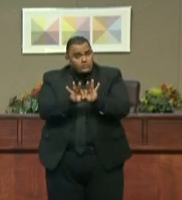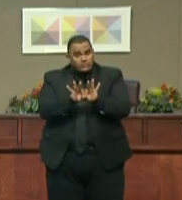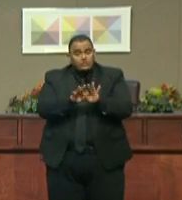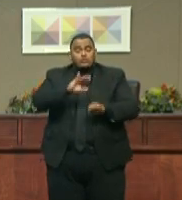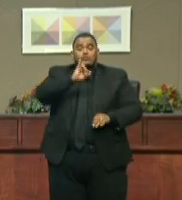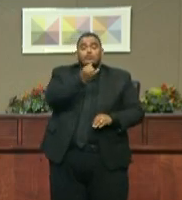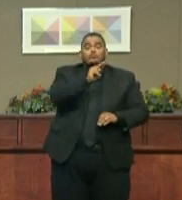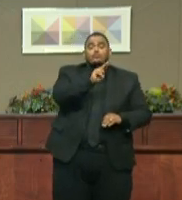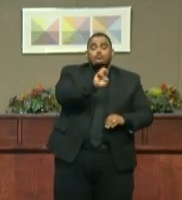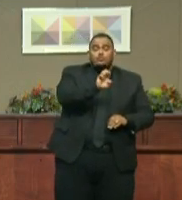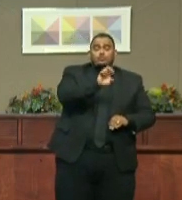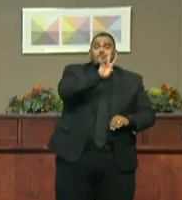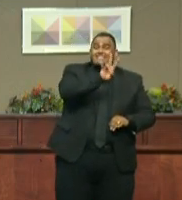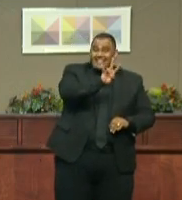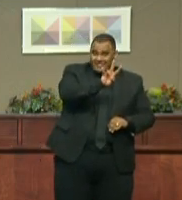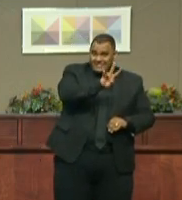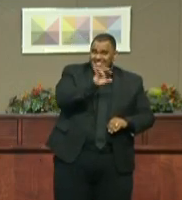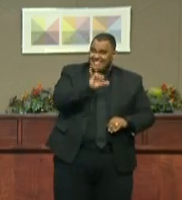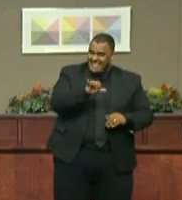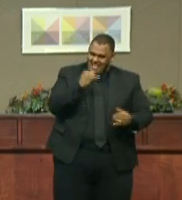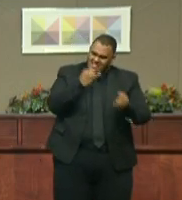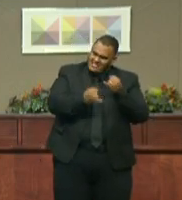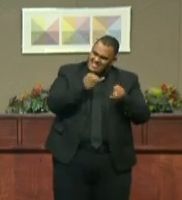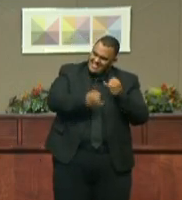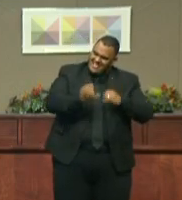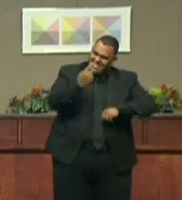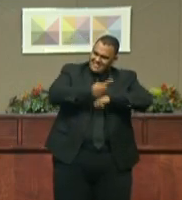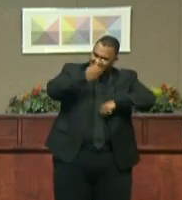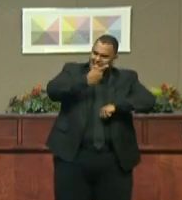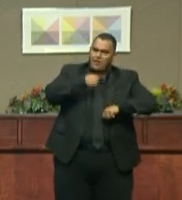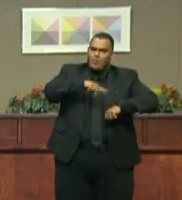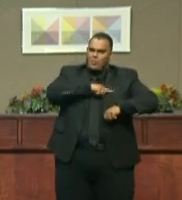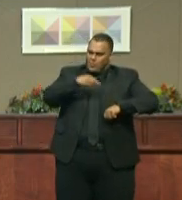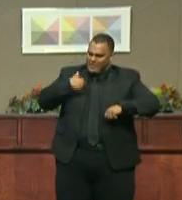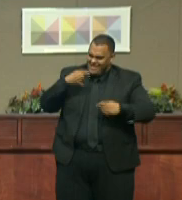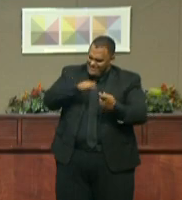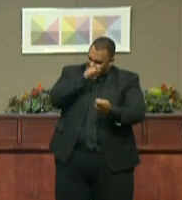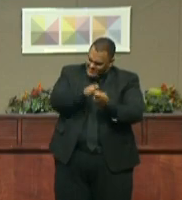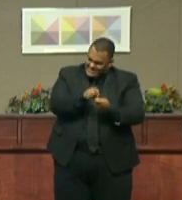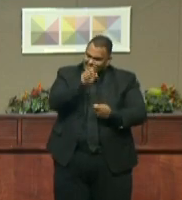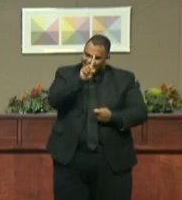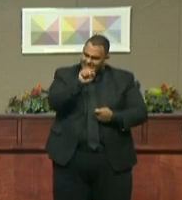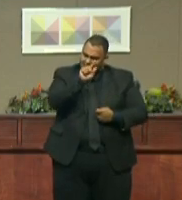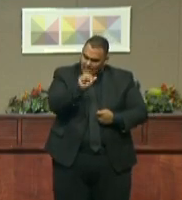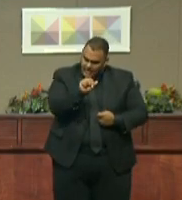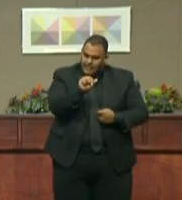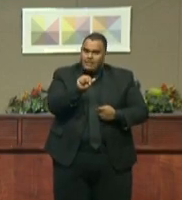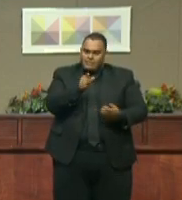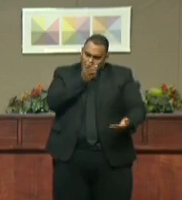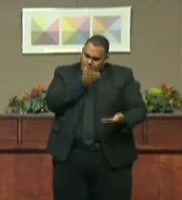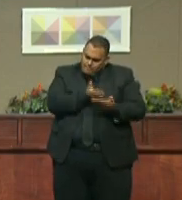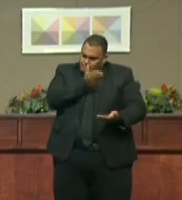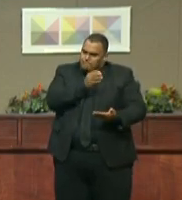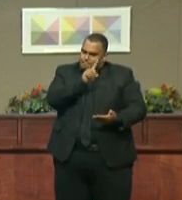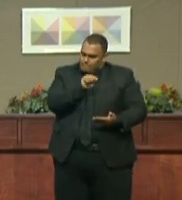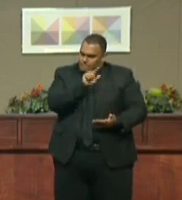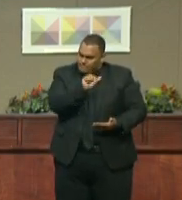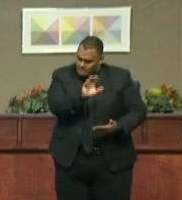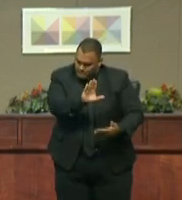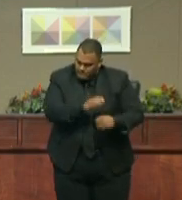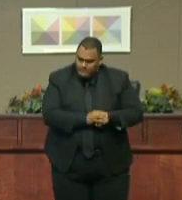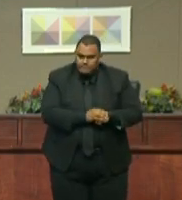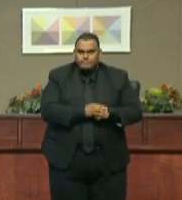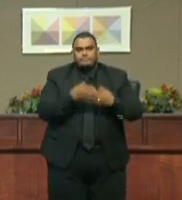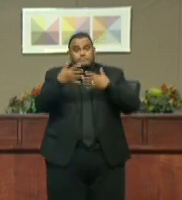the last day that we have specific data, corroborated data, and verified data. And then in gray,